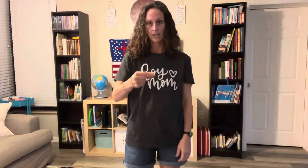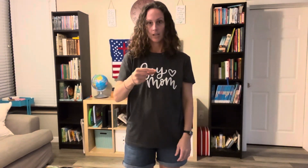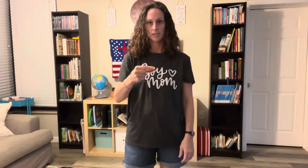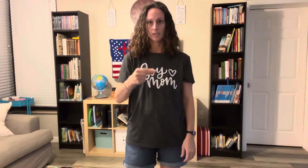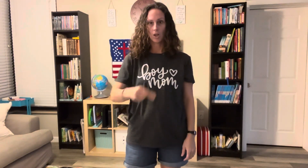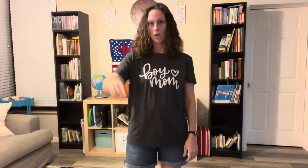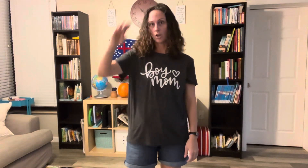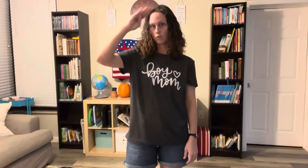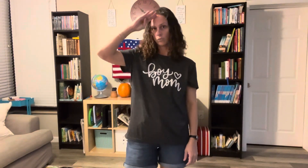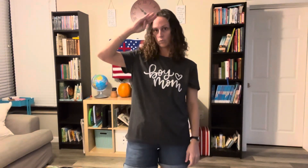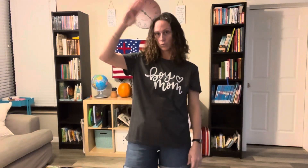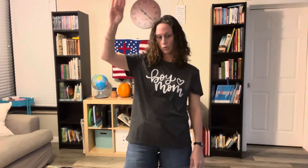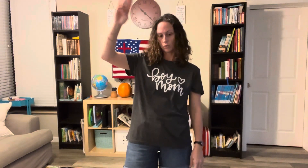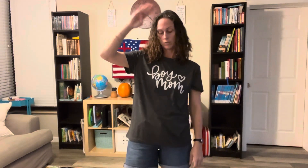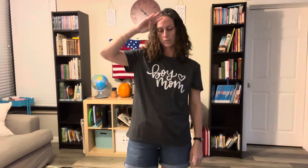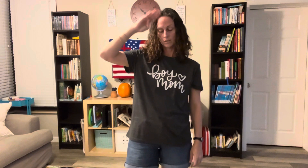Genghis Khan rules the